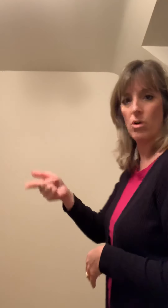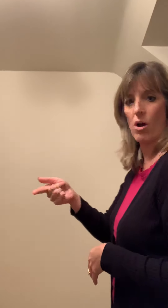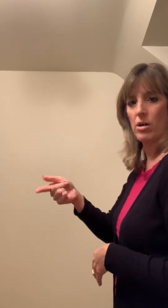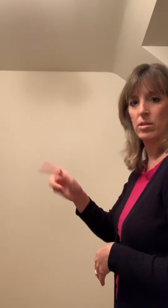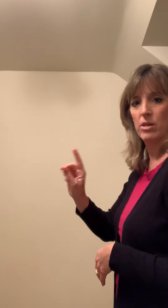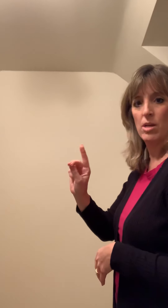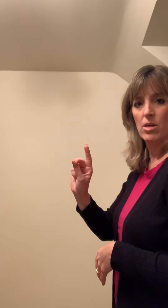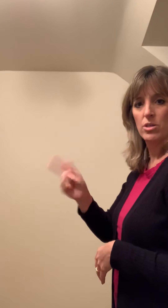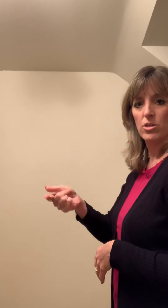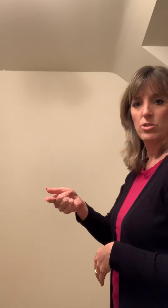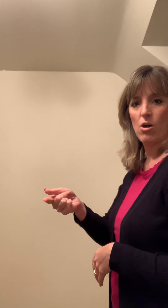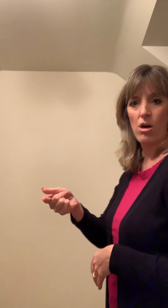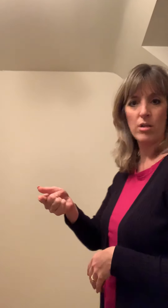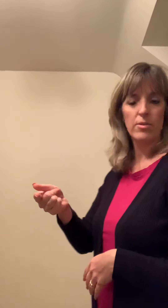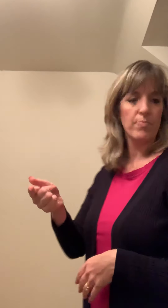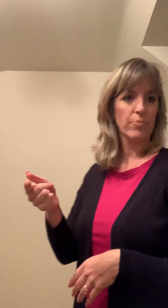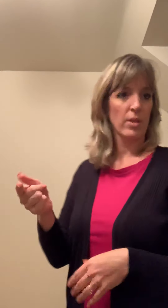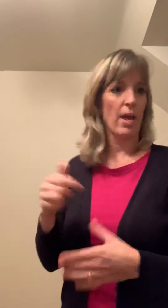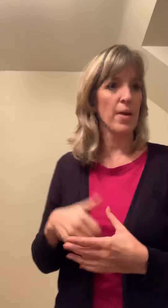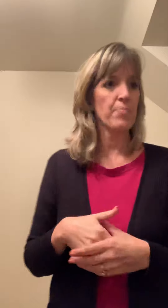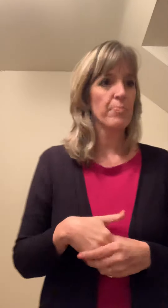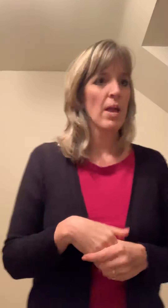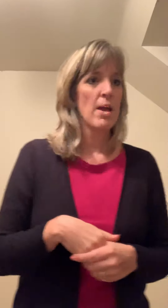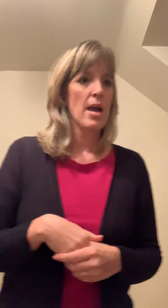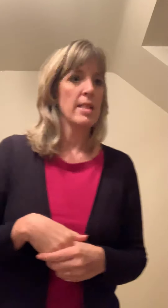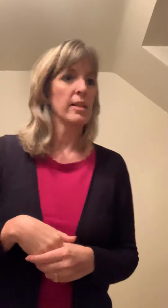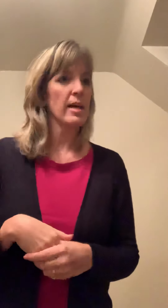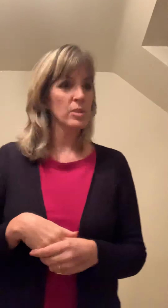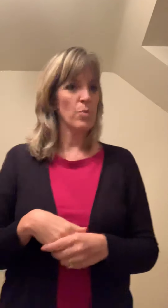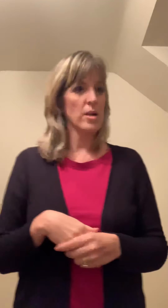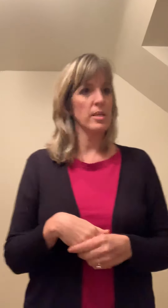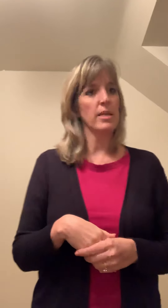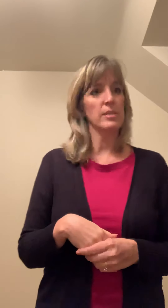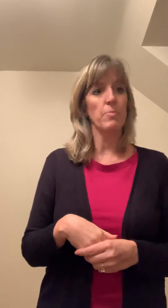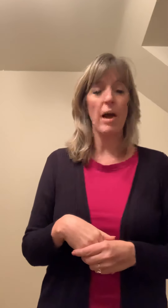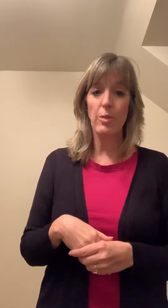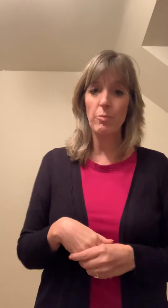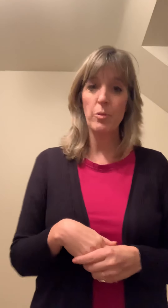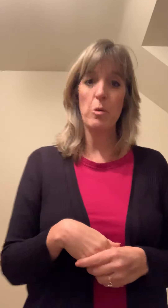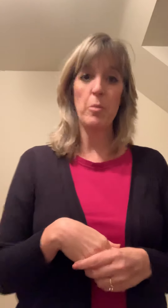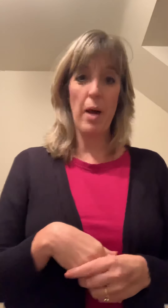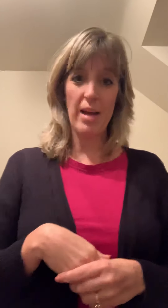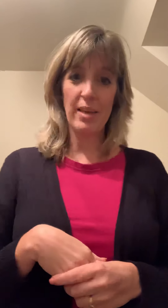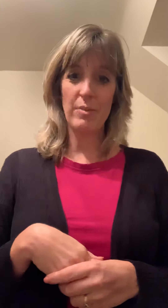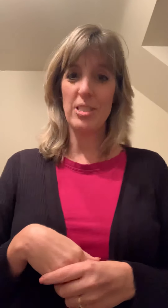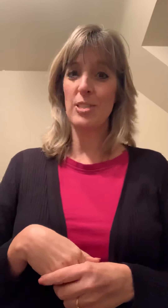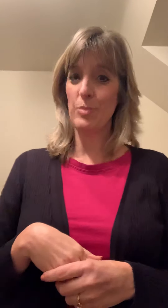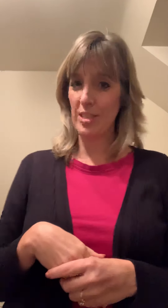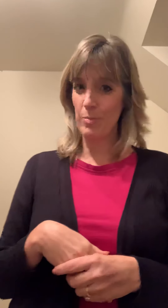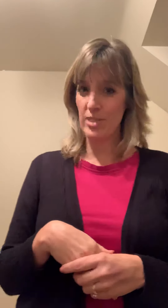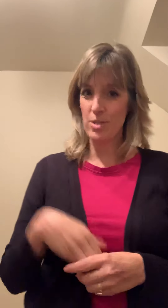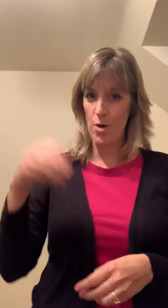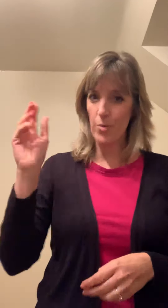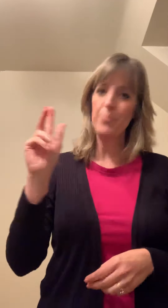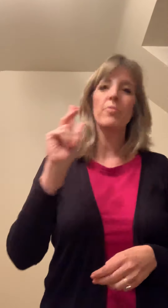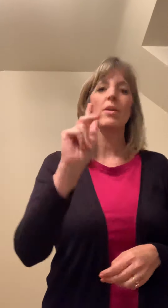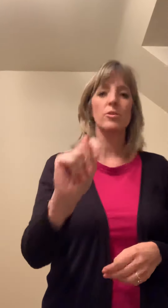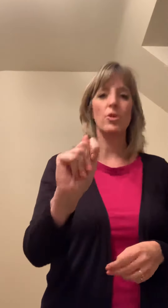dog, dog. Okay, and the last one is bathroom or potty, which is a really good one to know.